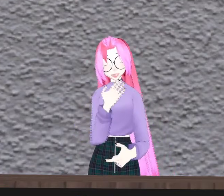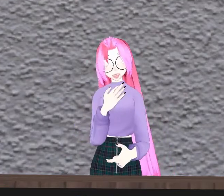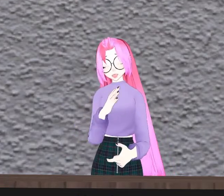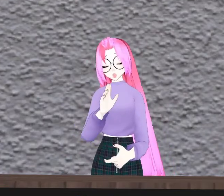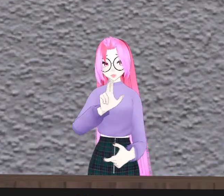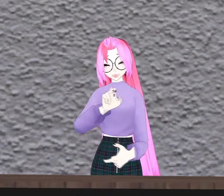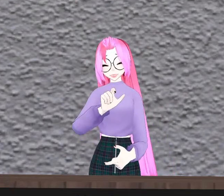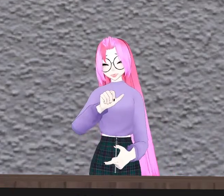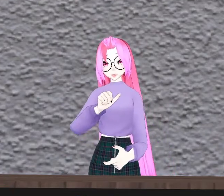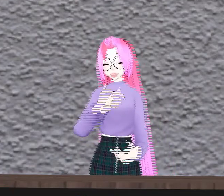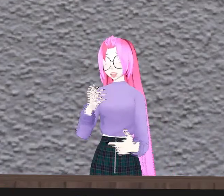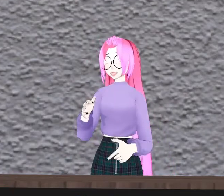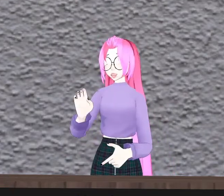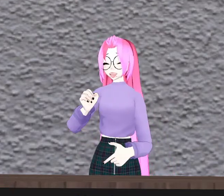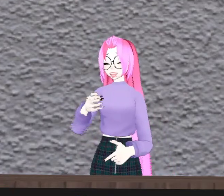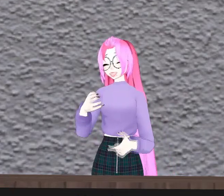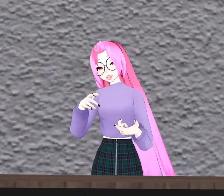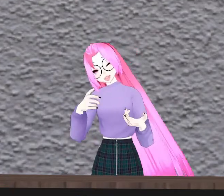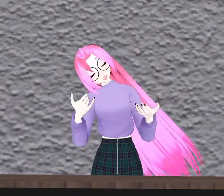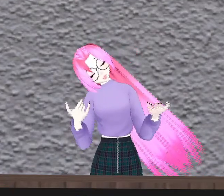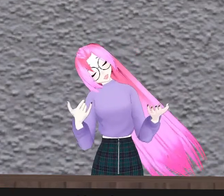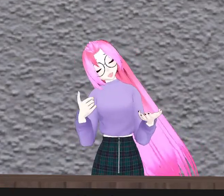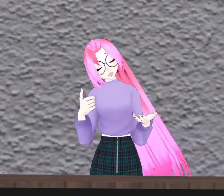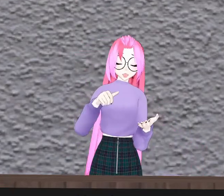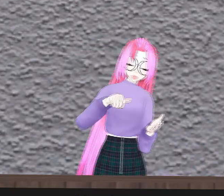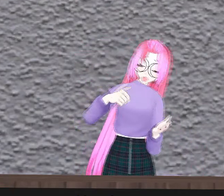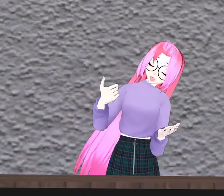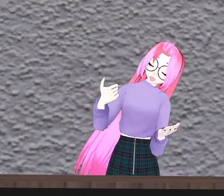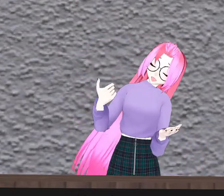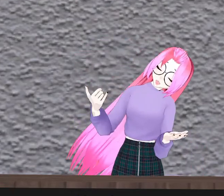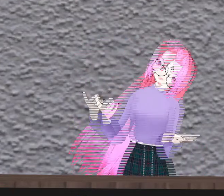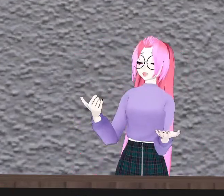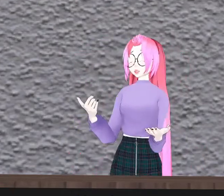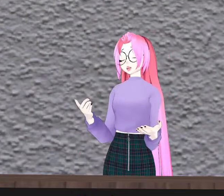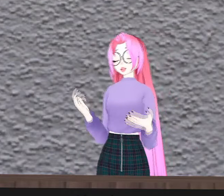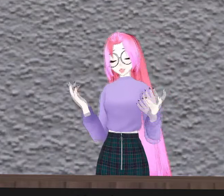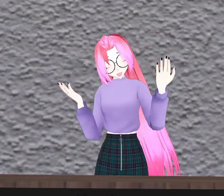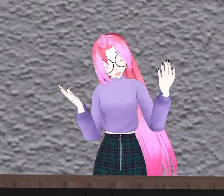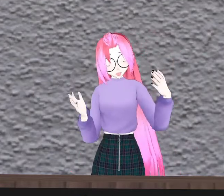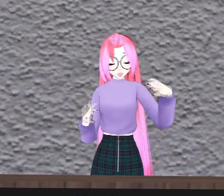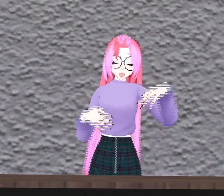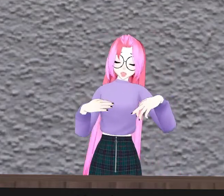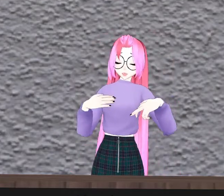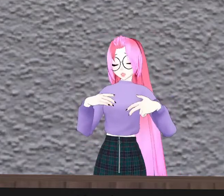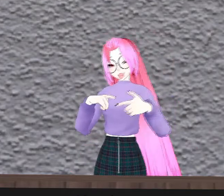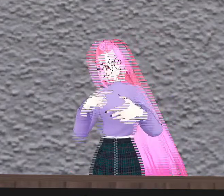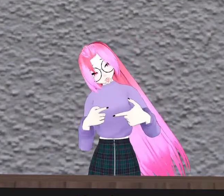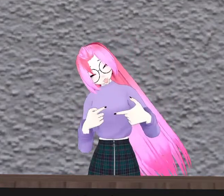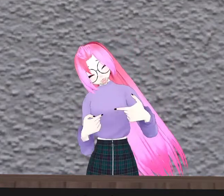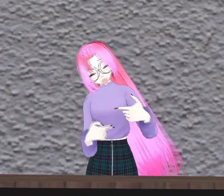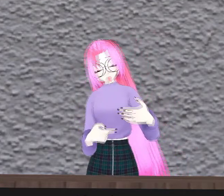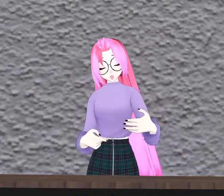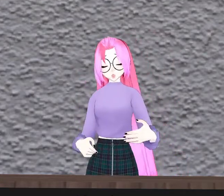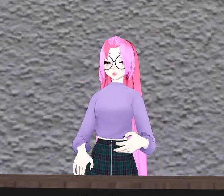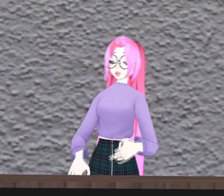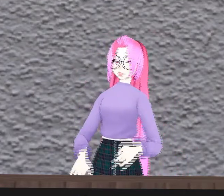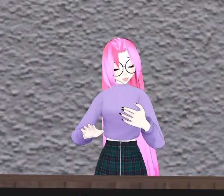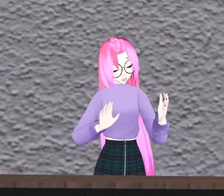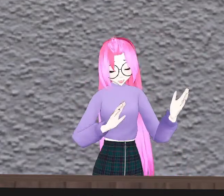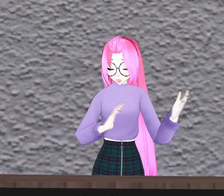thank you. You know, or you could say, could I maybe try a different one? And they're like, oh, okay, what about this? What about that? So yeah, it's totally